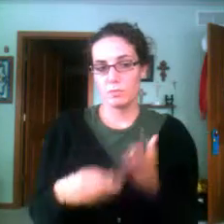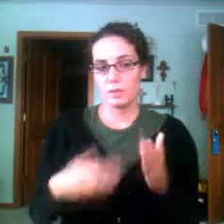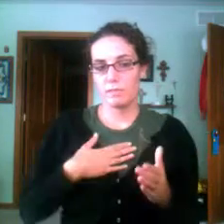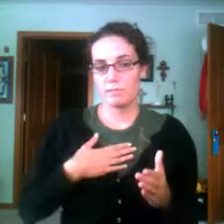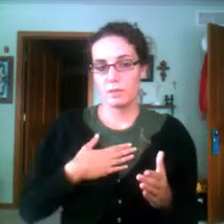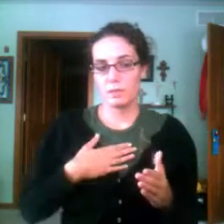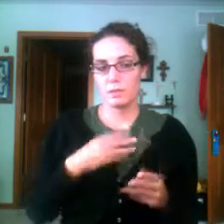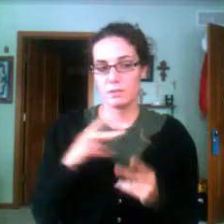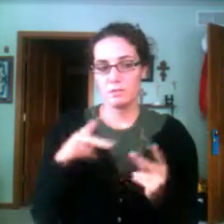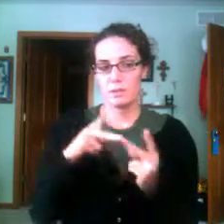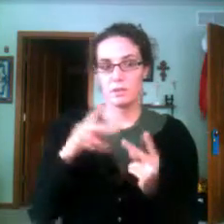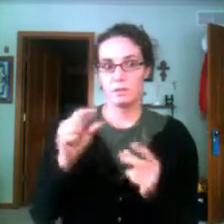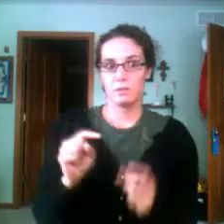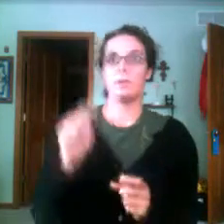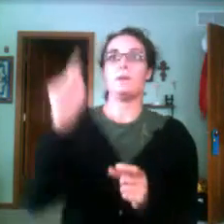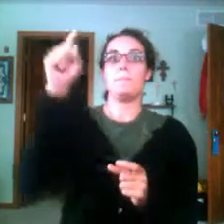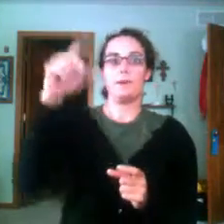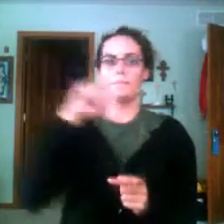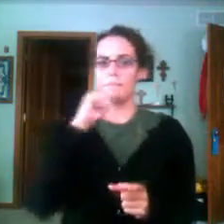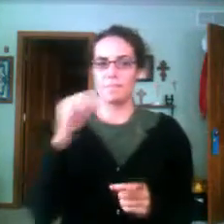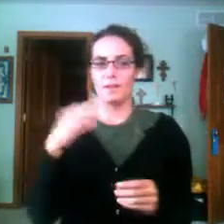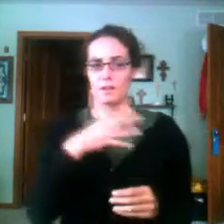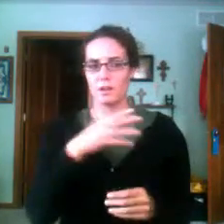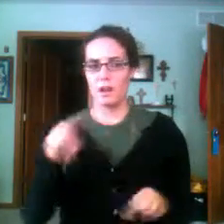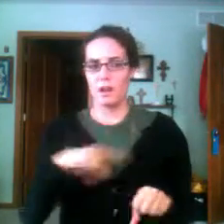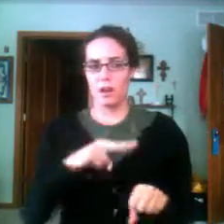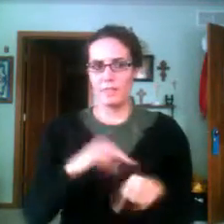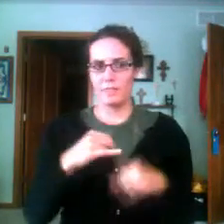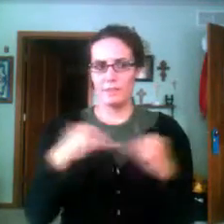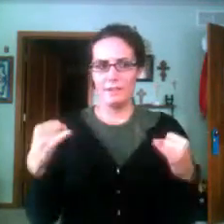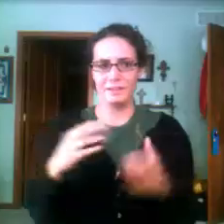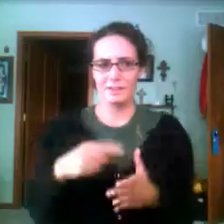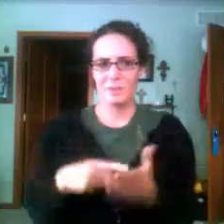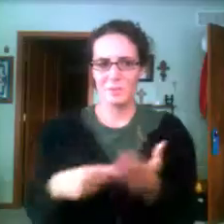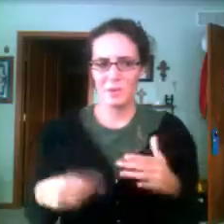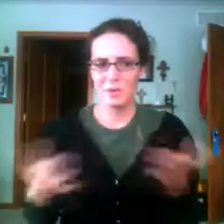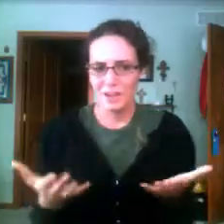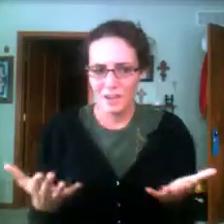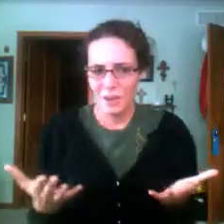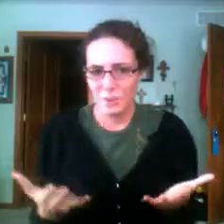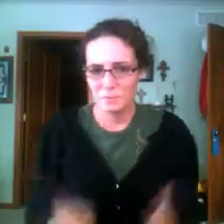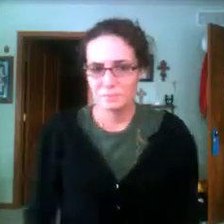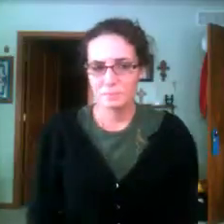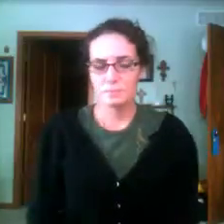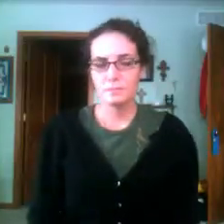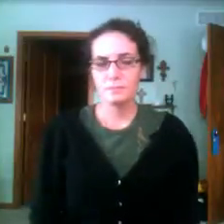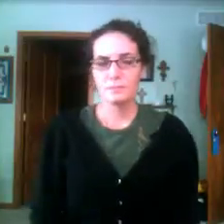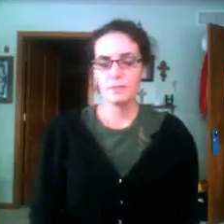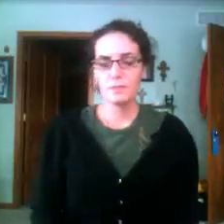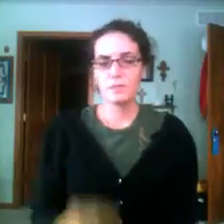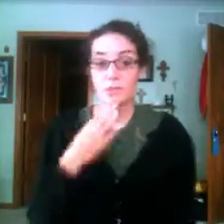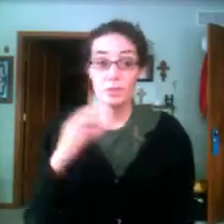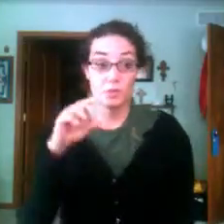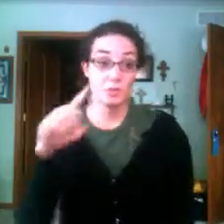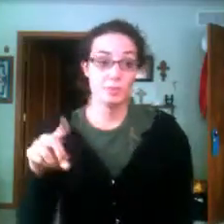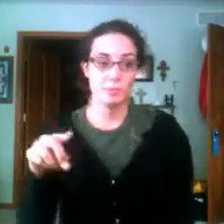there? It's not on a number line. Then what? That's a good question. Well, in that case,